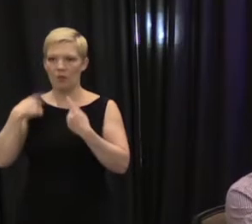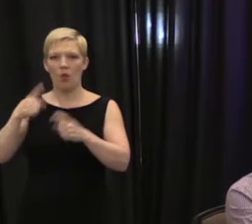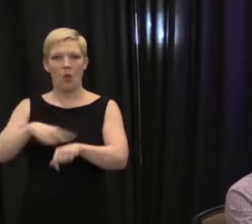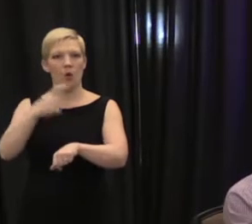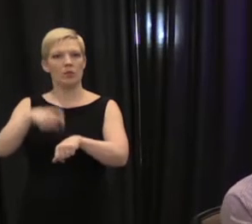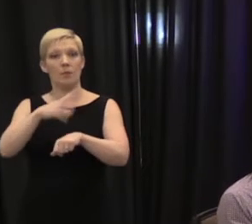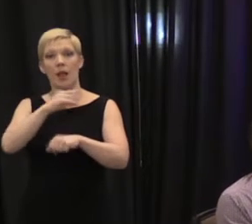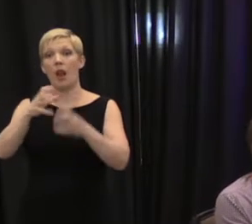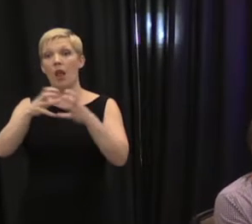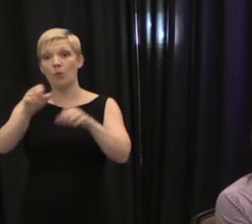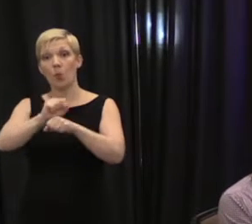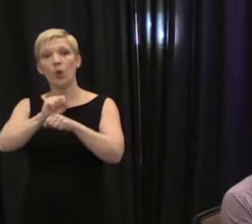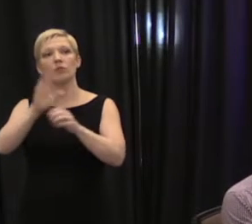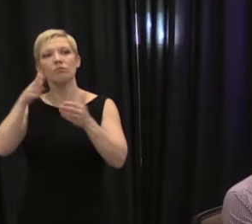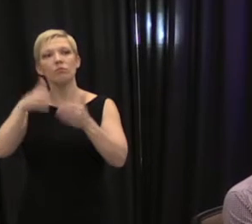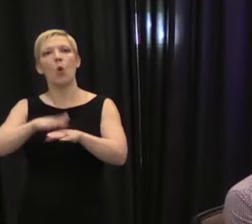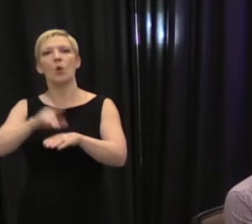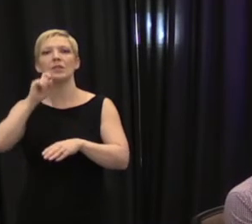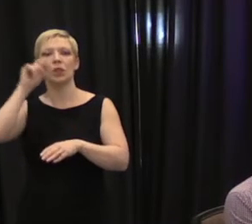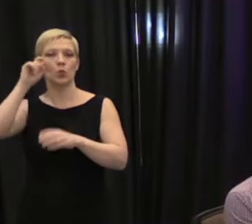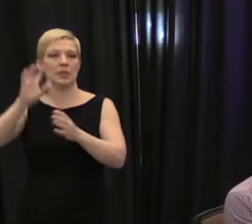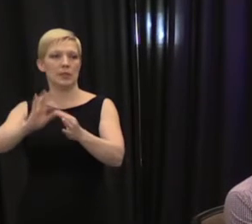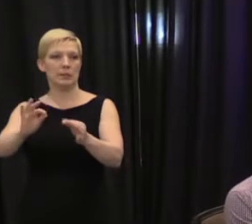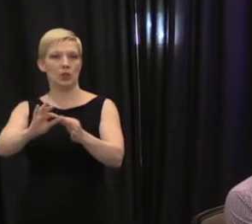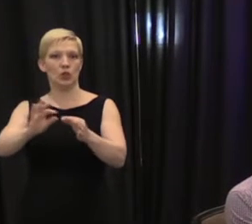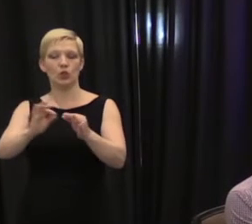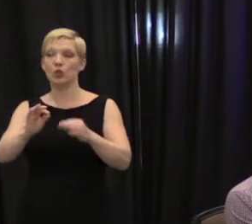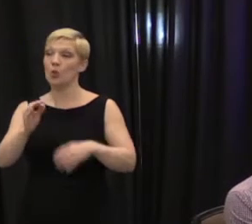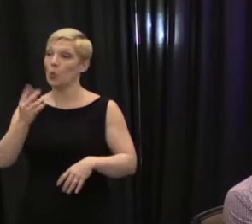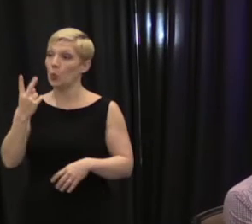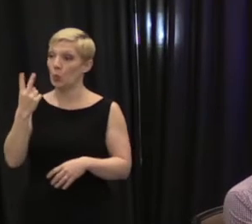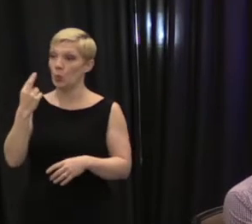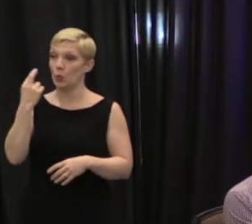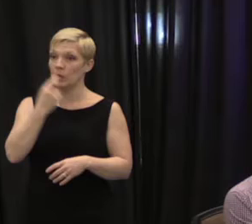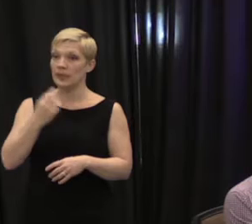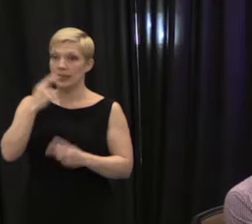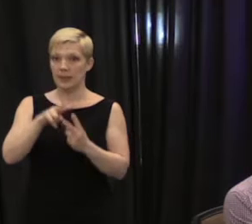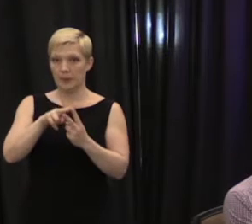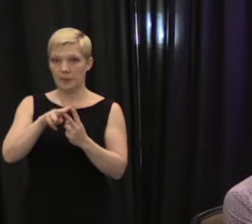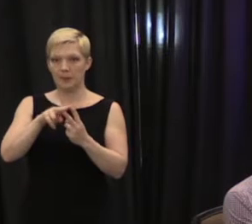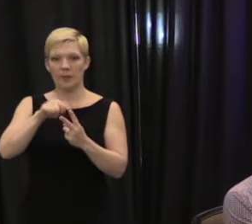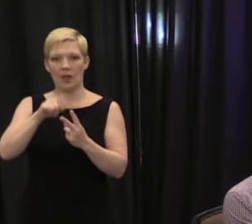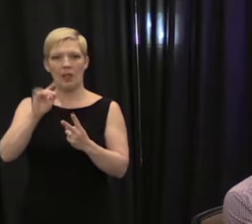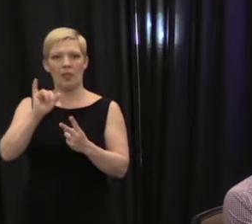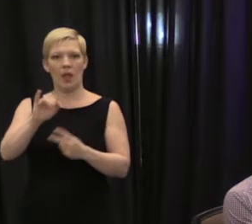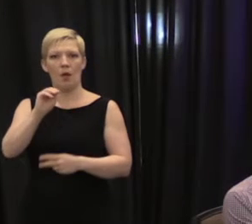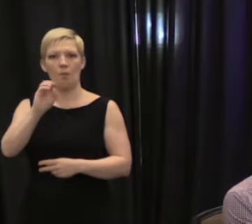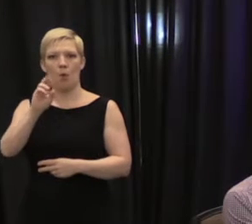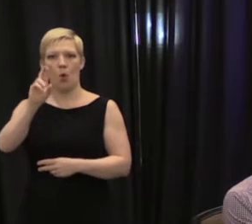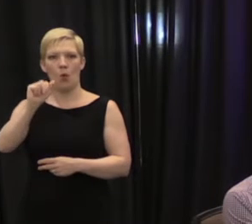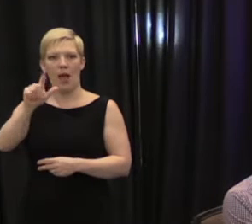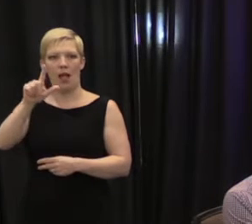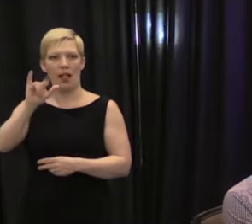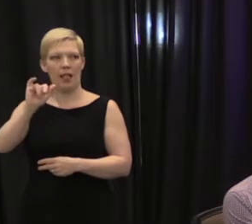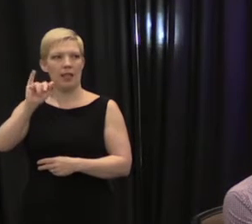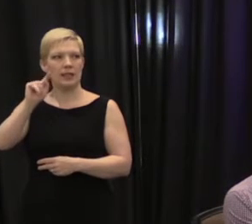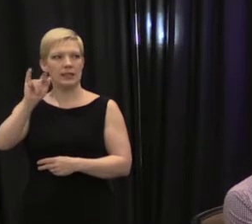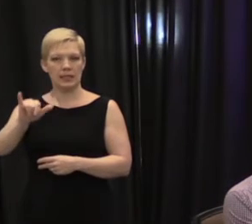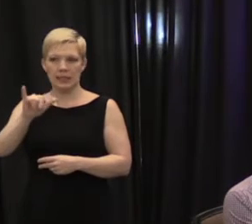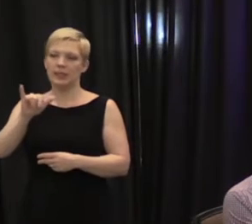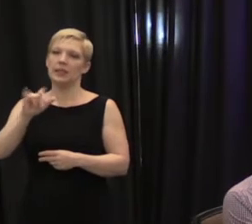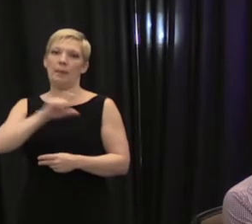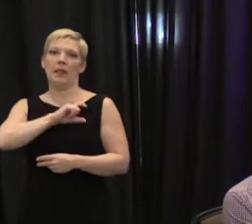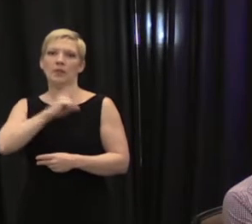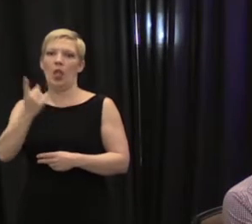sexual speech. That's for two reasons. One is the morality police are always concerned about what